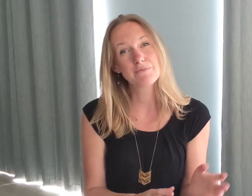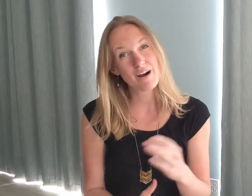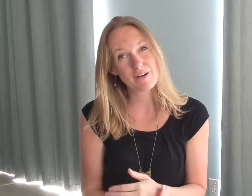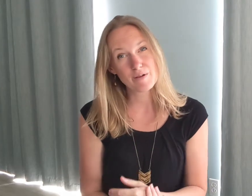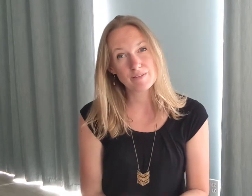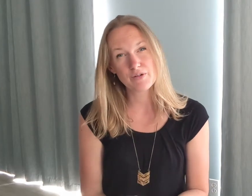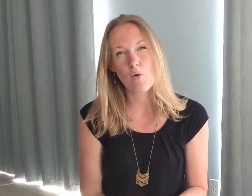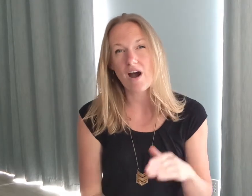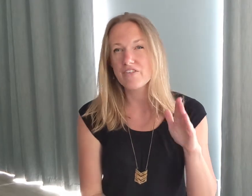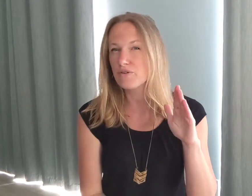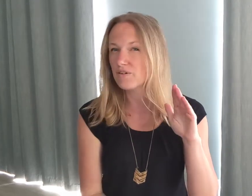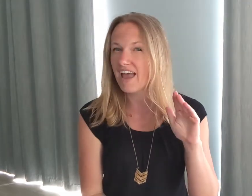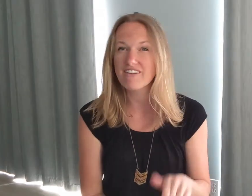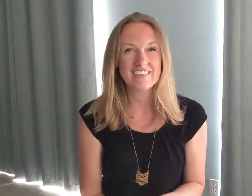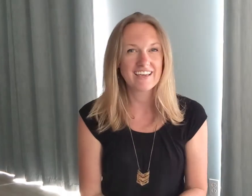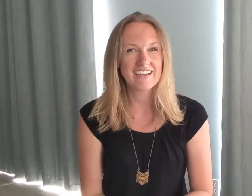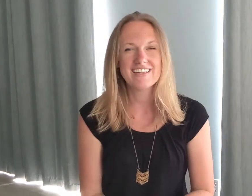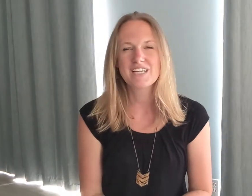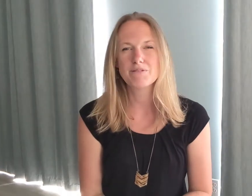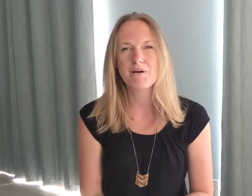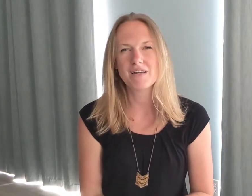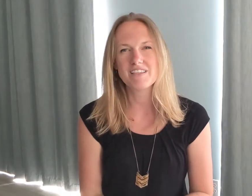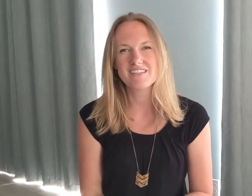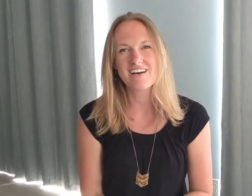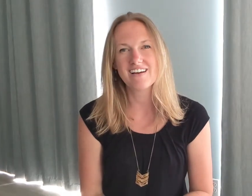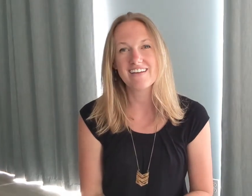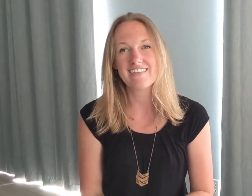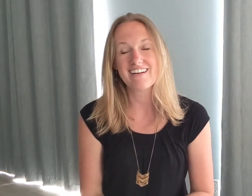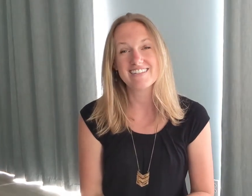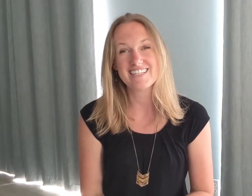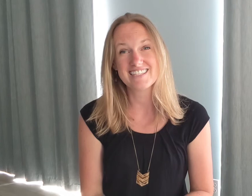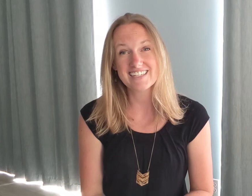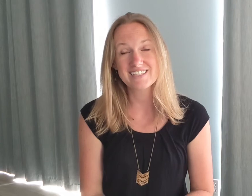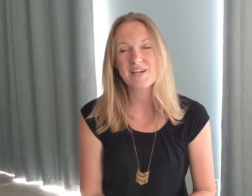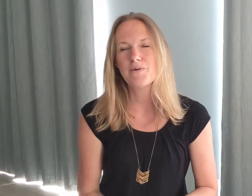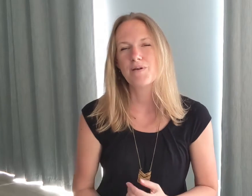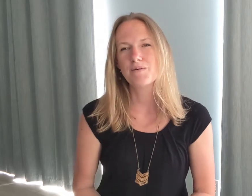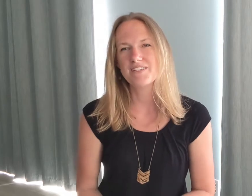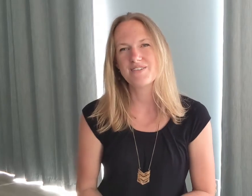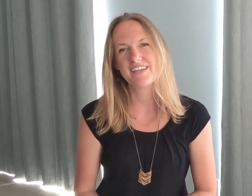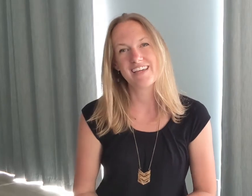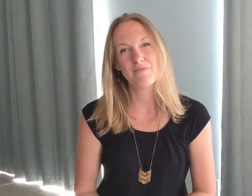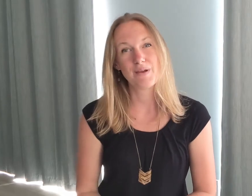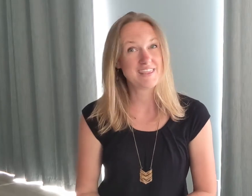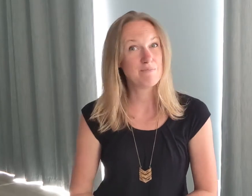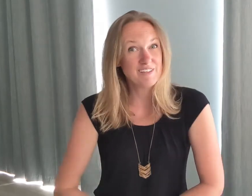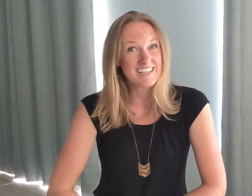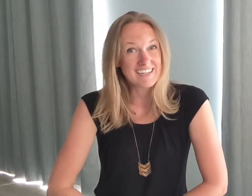Tomorrow we will do a walkthrough of everything, top to bottom in the song, and on then day six, we will be doing it with the music. So